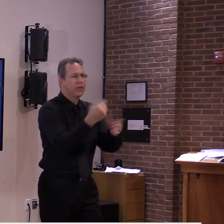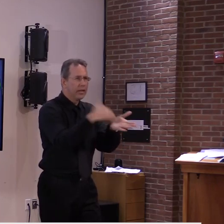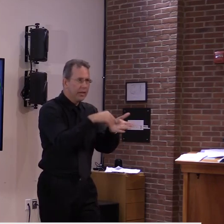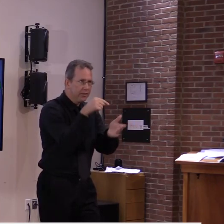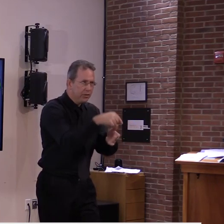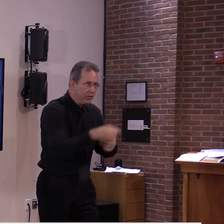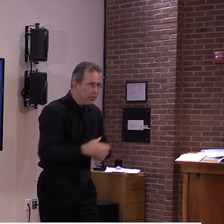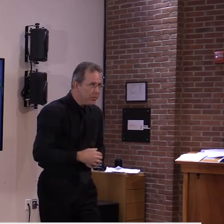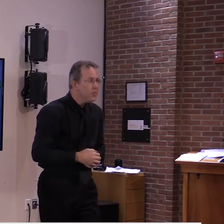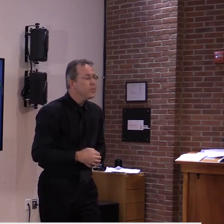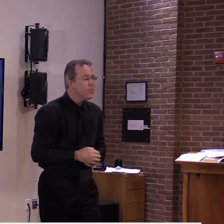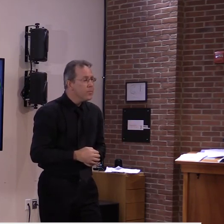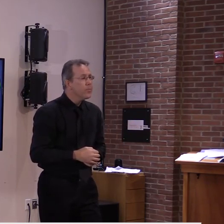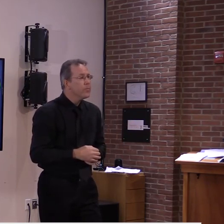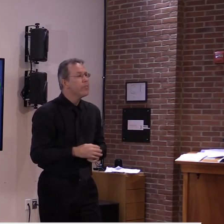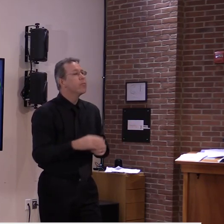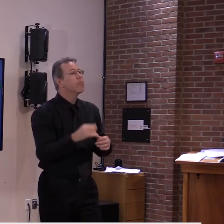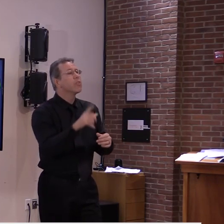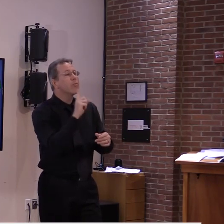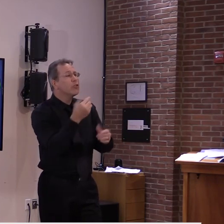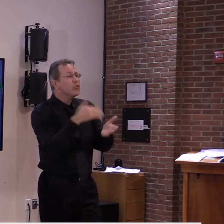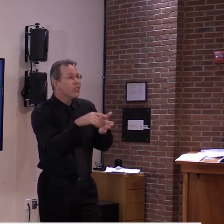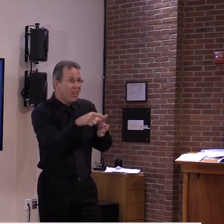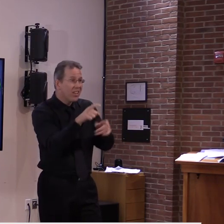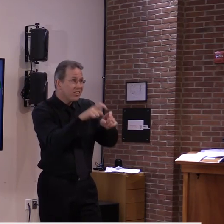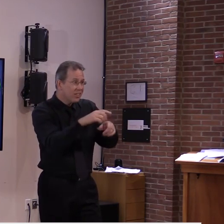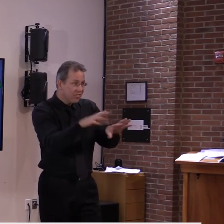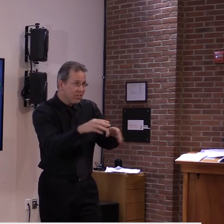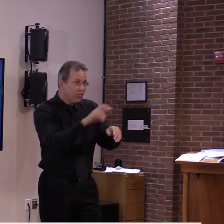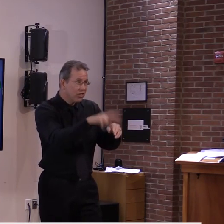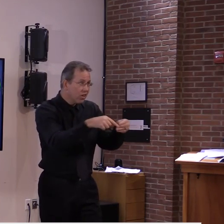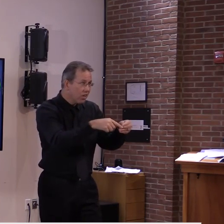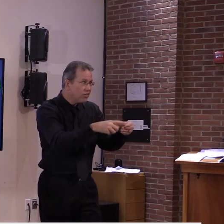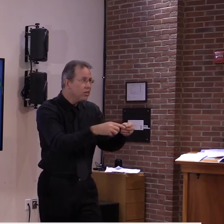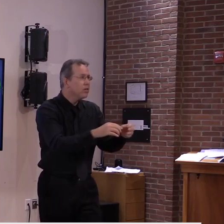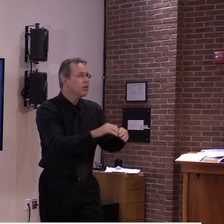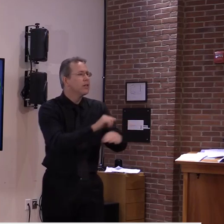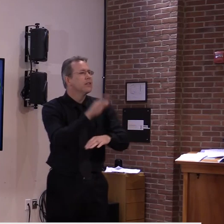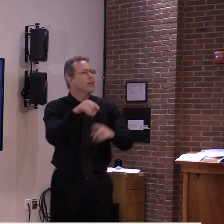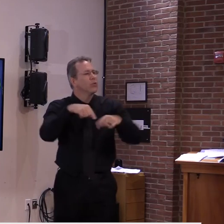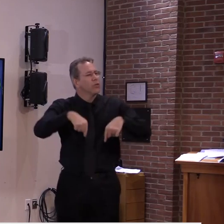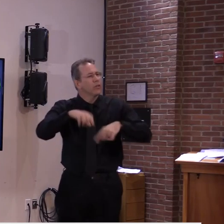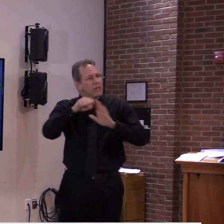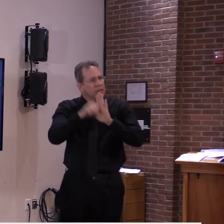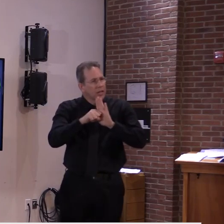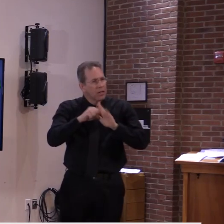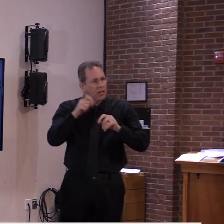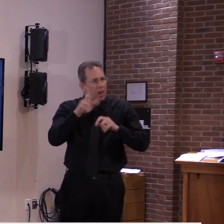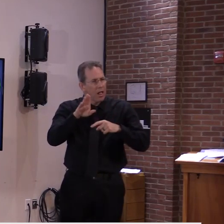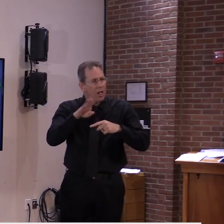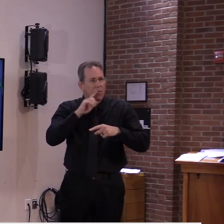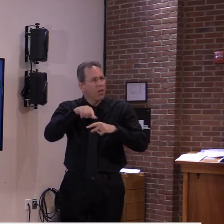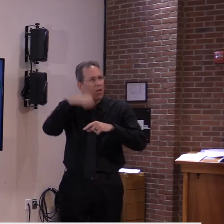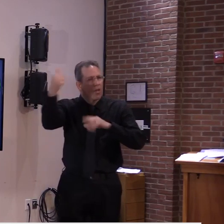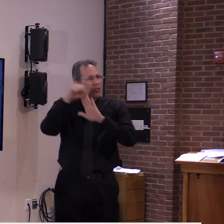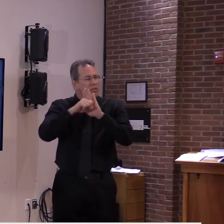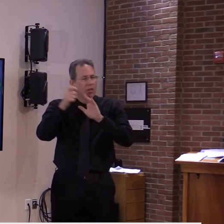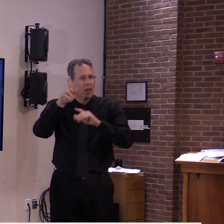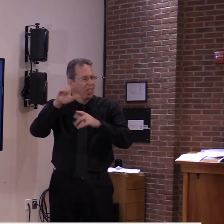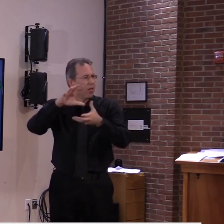made sure that those testing results went to the state lab for a 24-hour turnaround. I expect today that